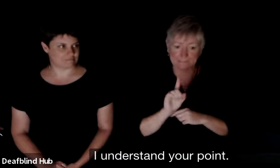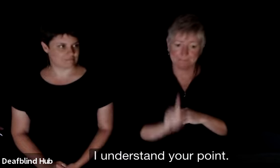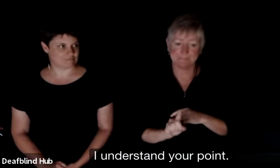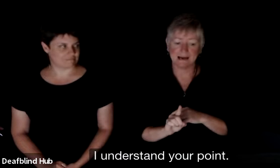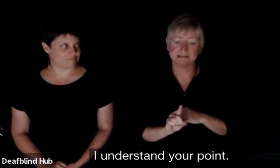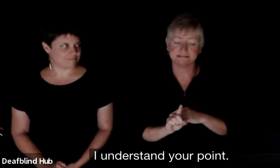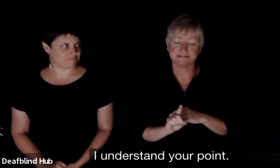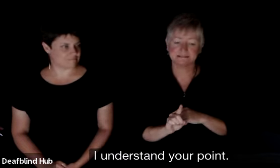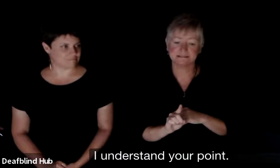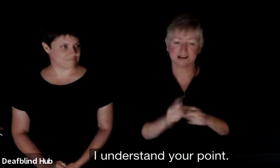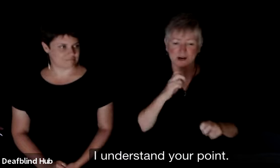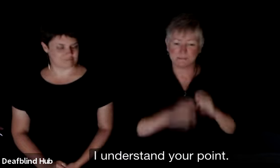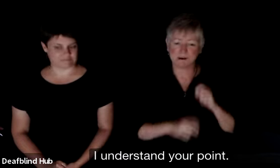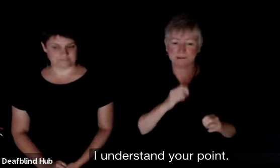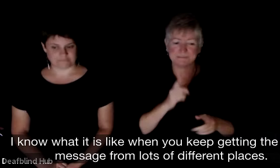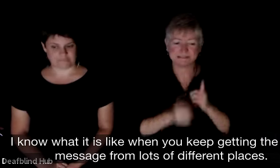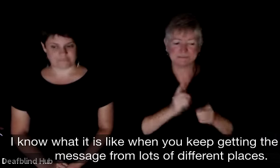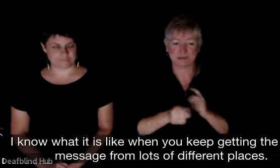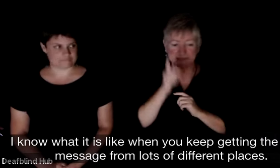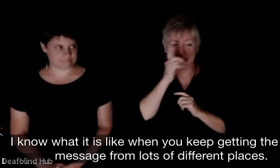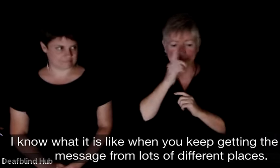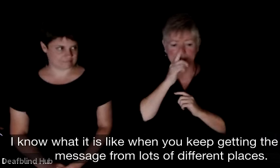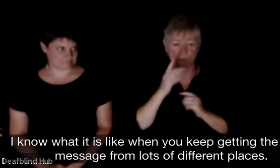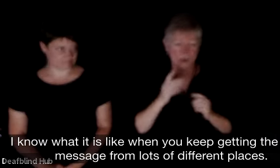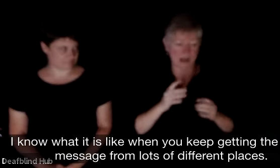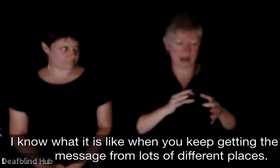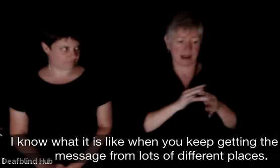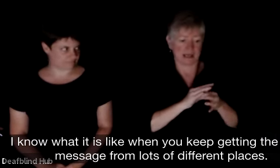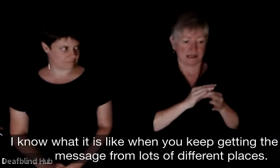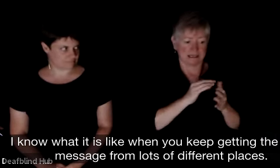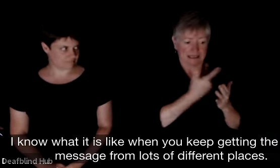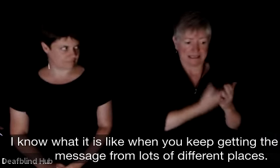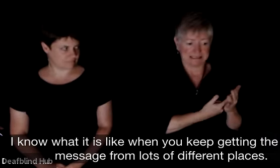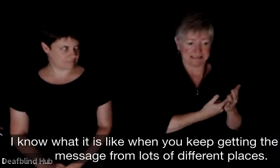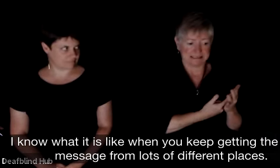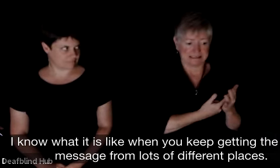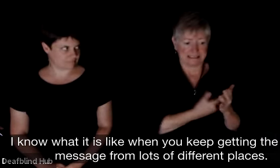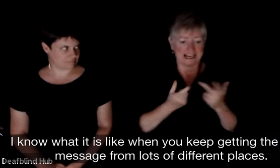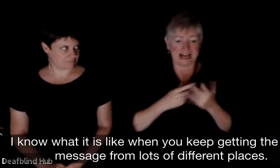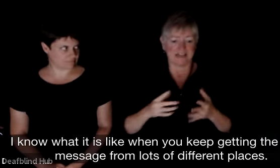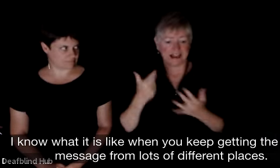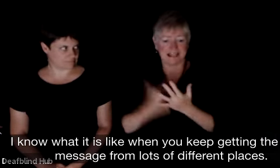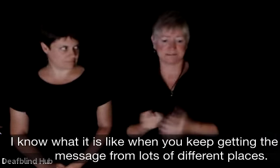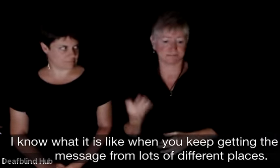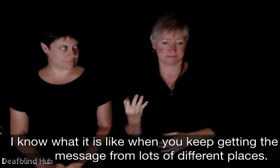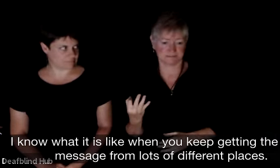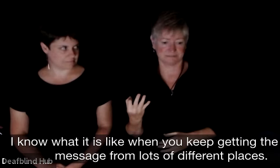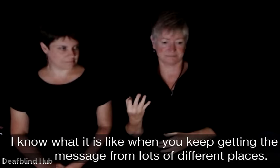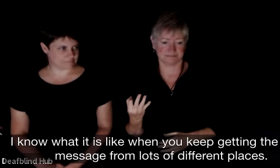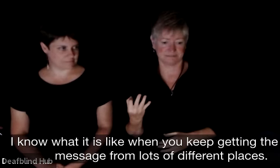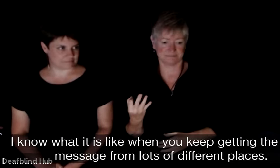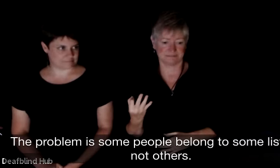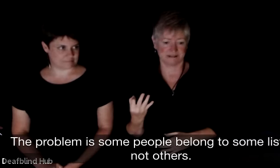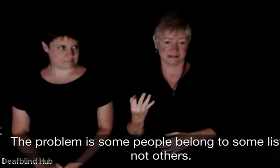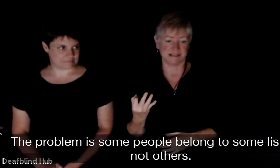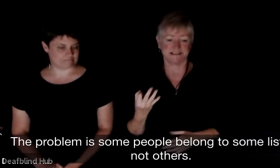problem is some people belong to some lists, but not others. And there are lots